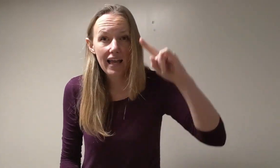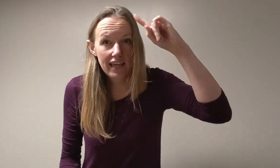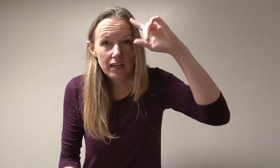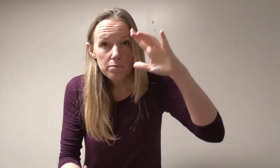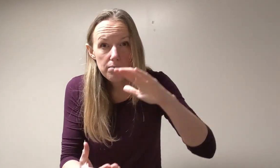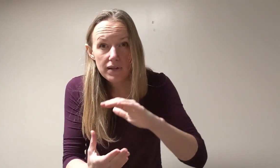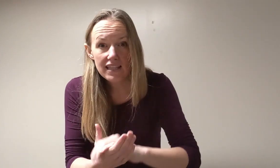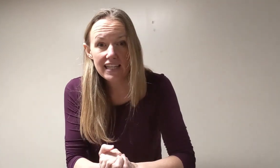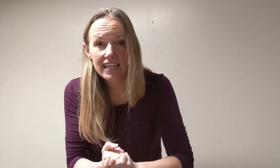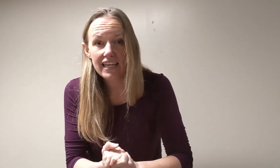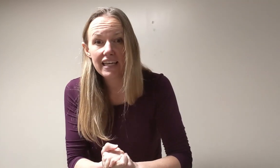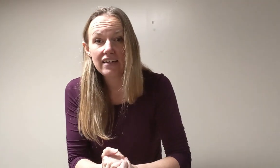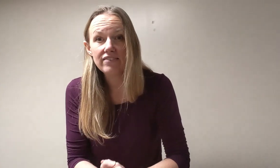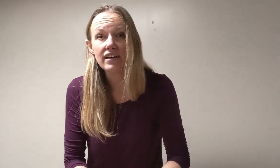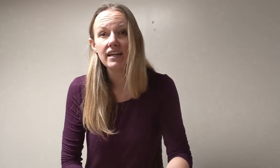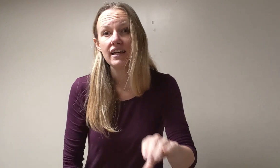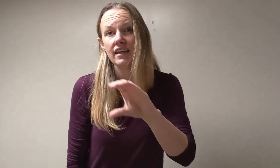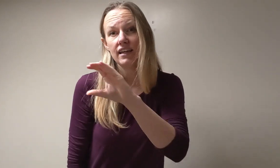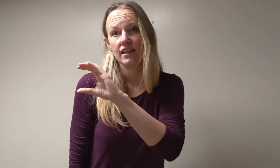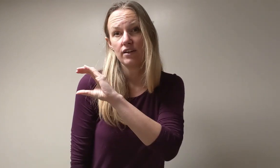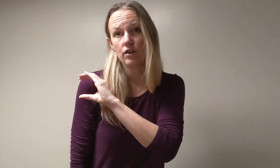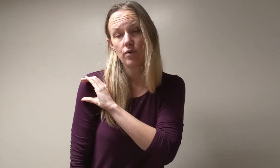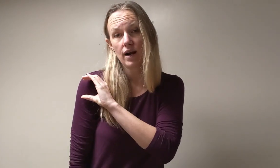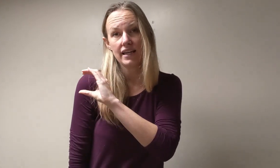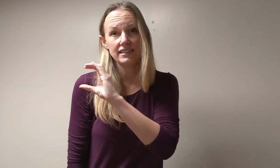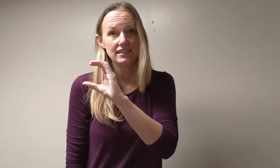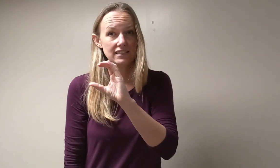I believe in Christ,